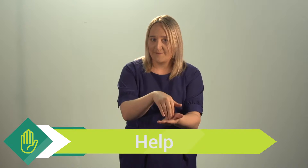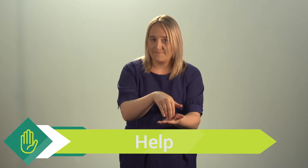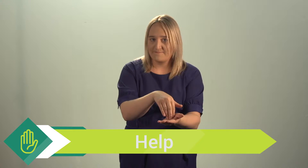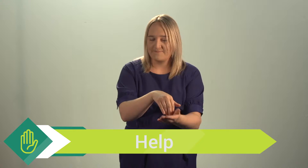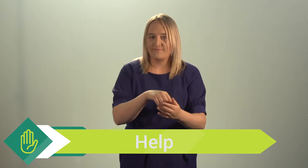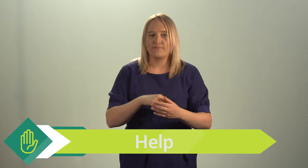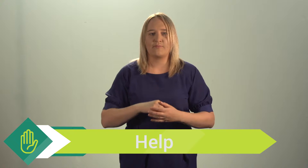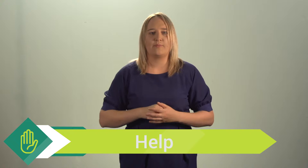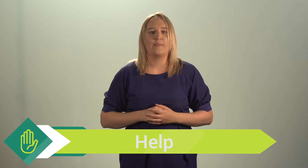Help.